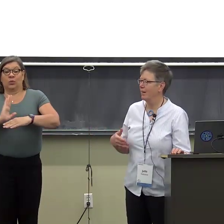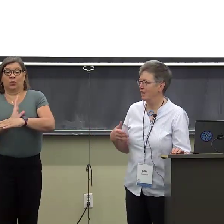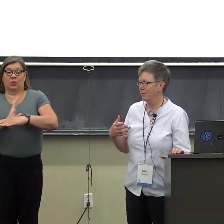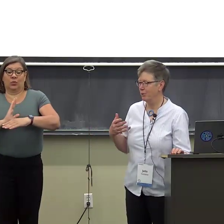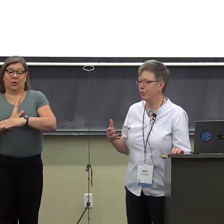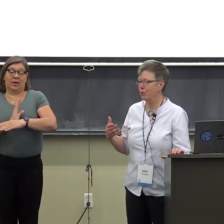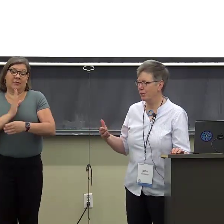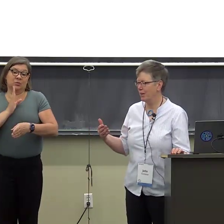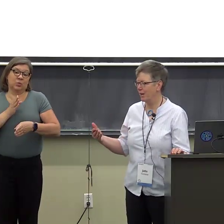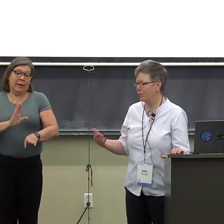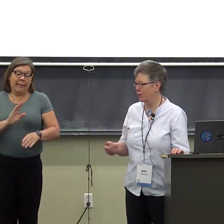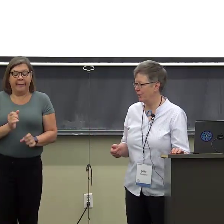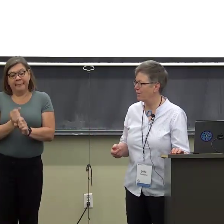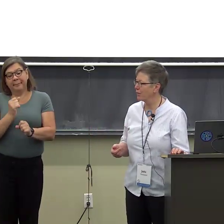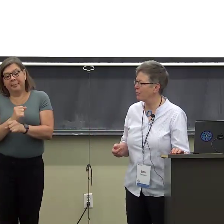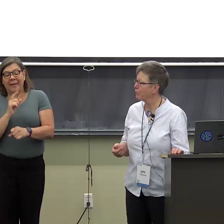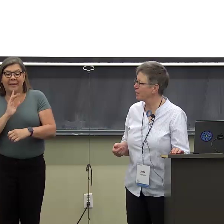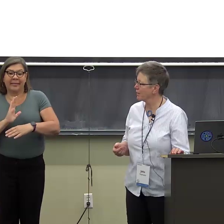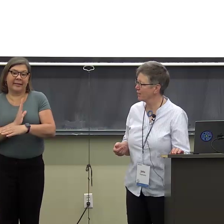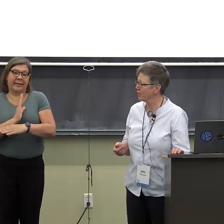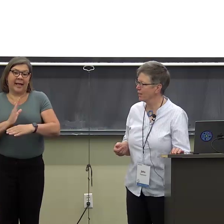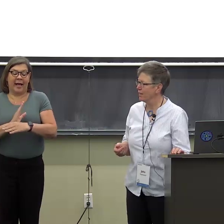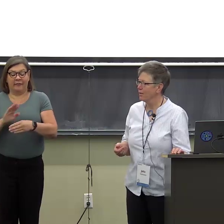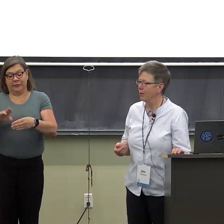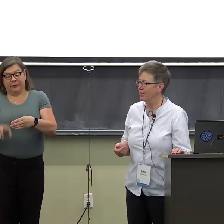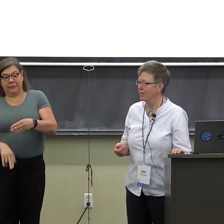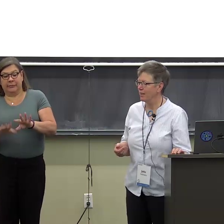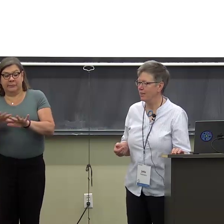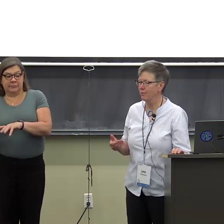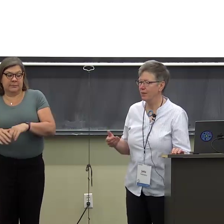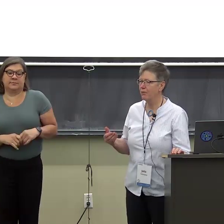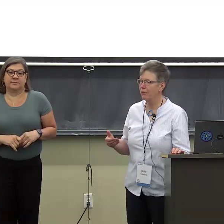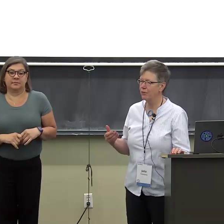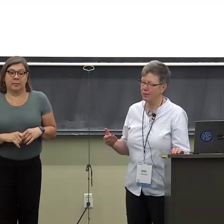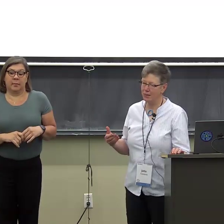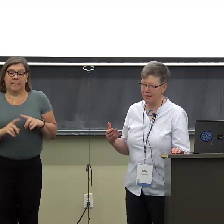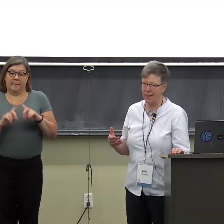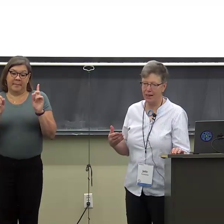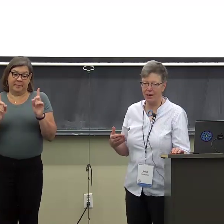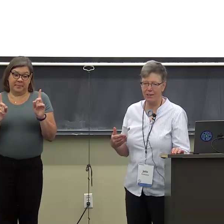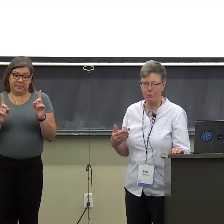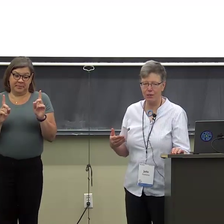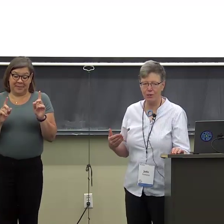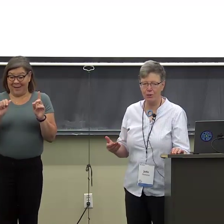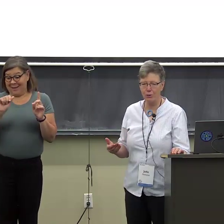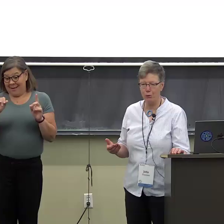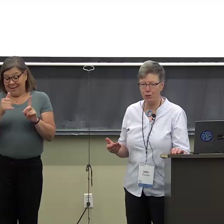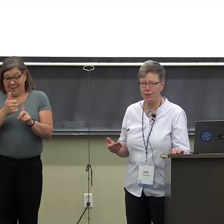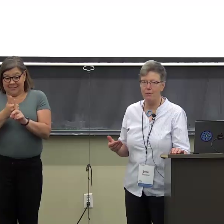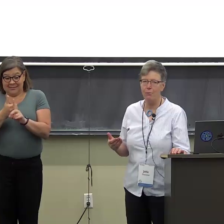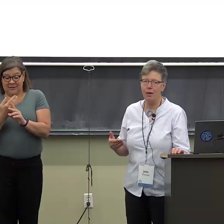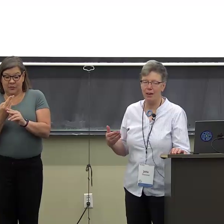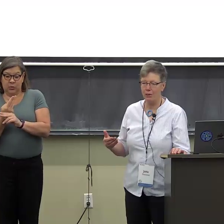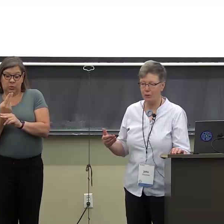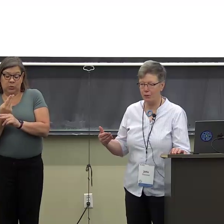way, produce the average outcomes, etc. But if AI is being